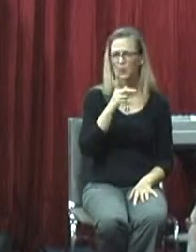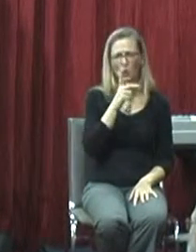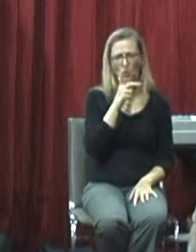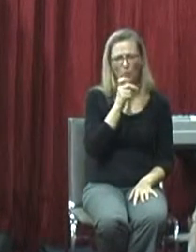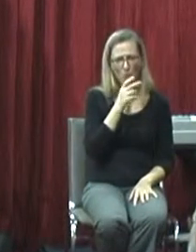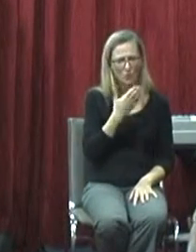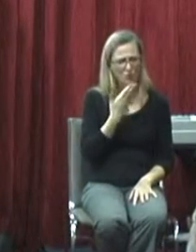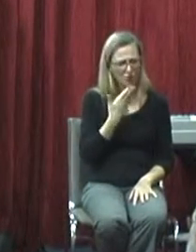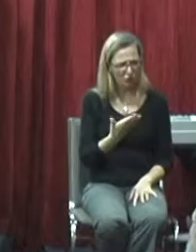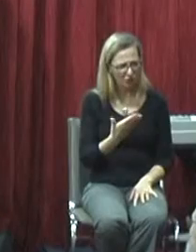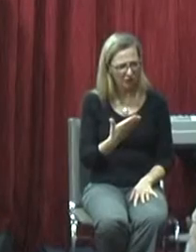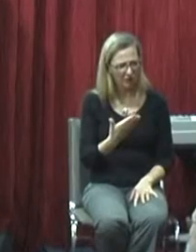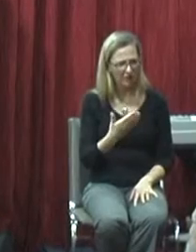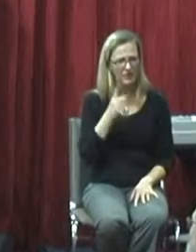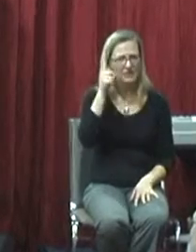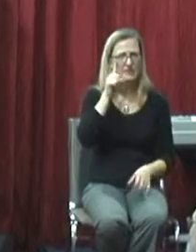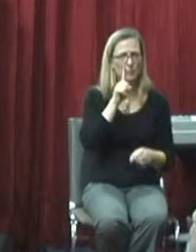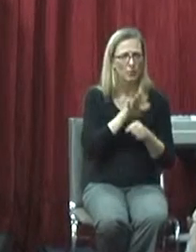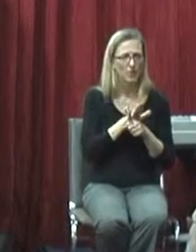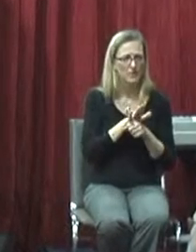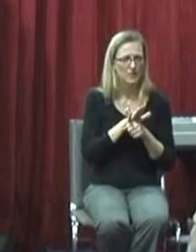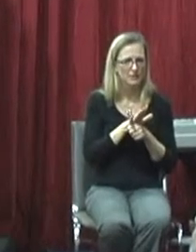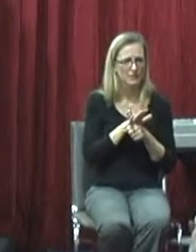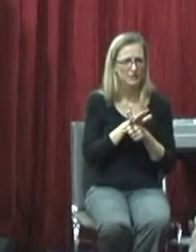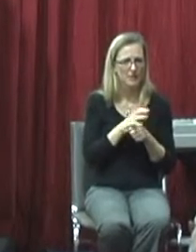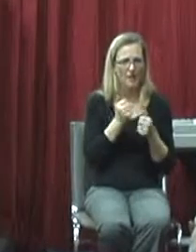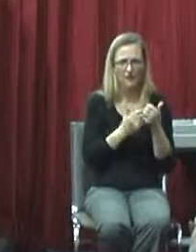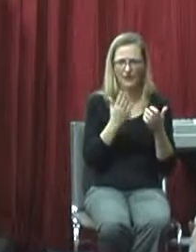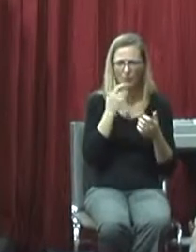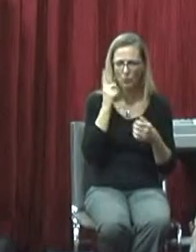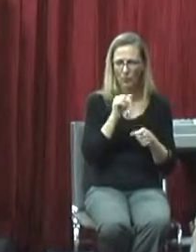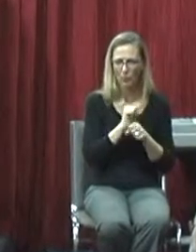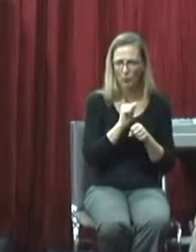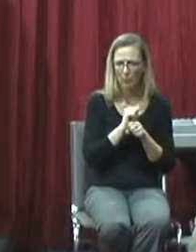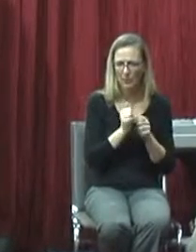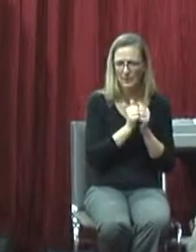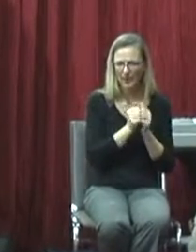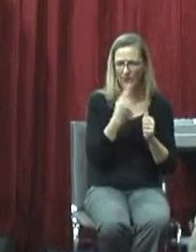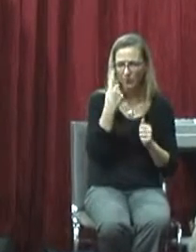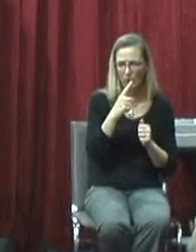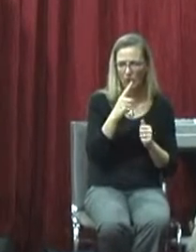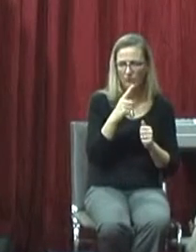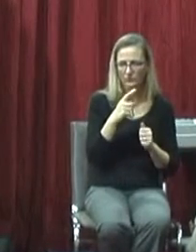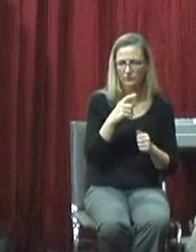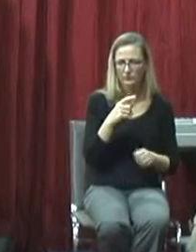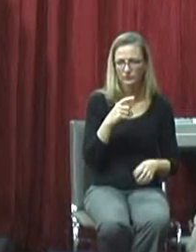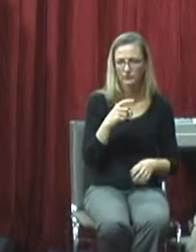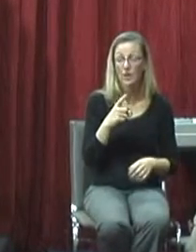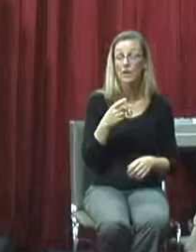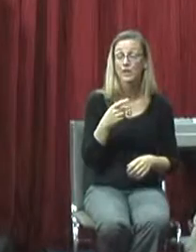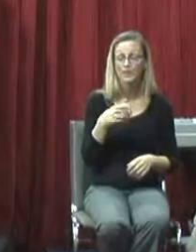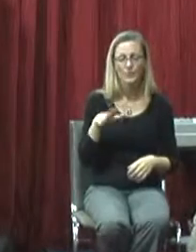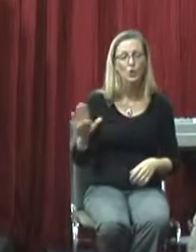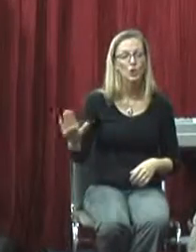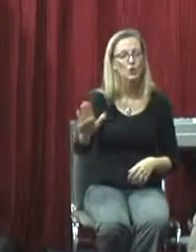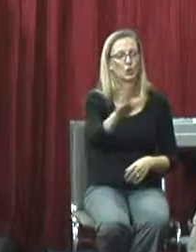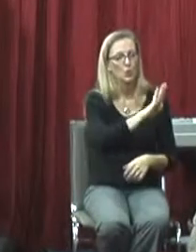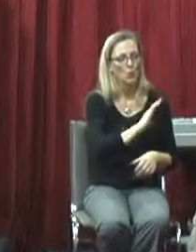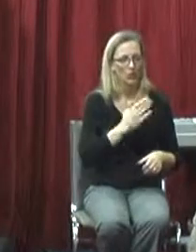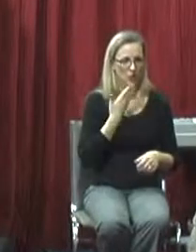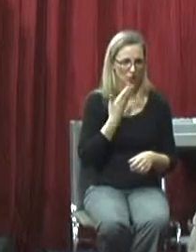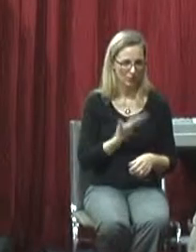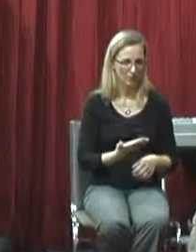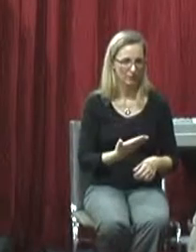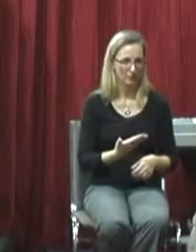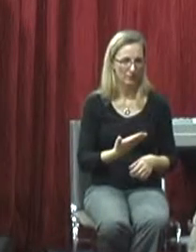promise everything will work together for? Your good. Can you say that? God promises for me, my good.